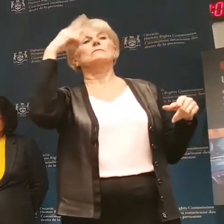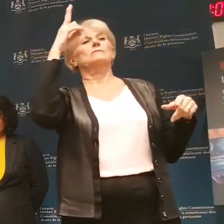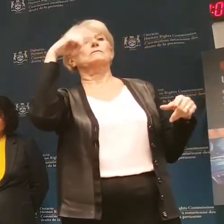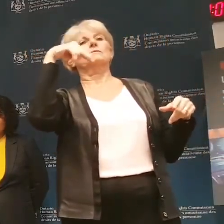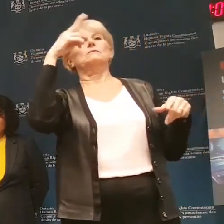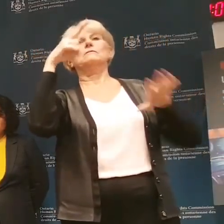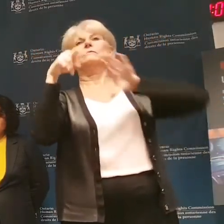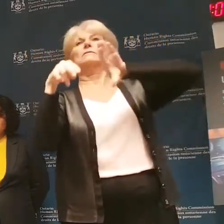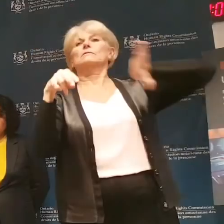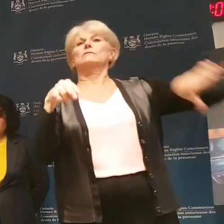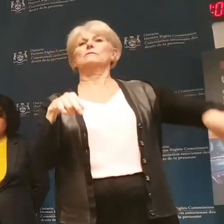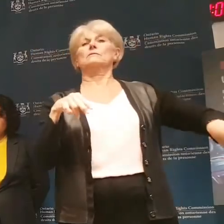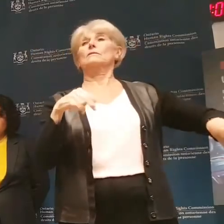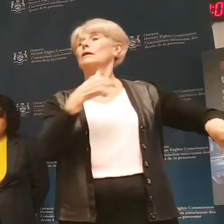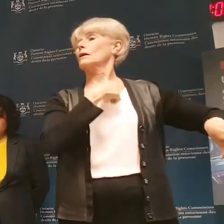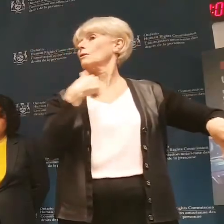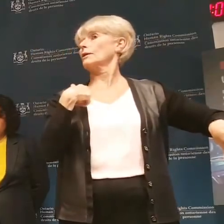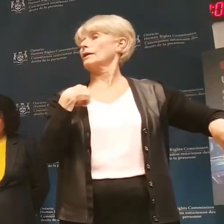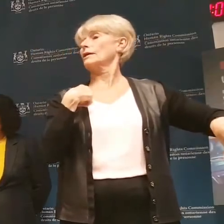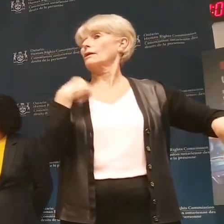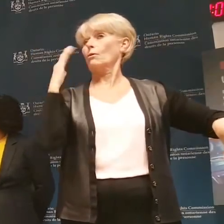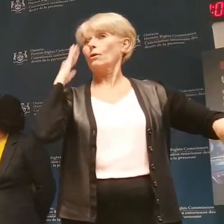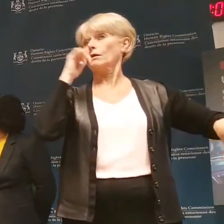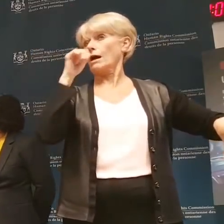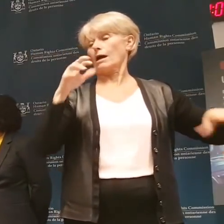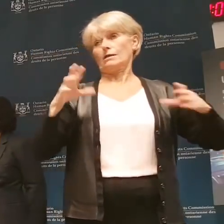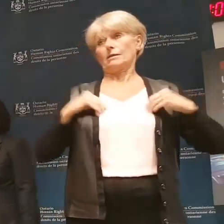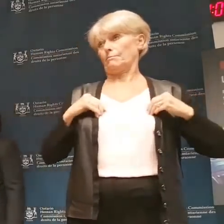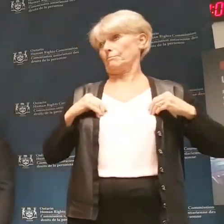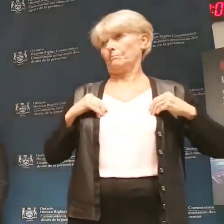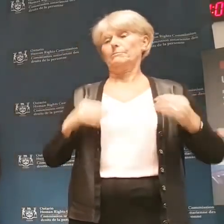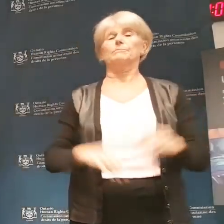us voiceless, but we will never be voiceless.